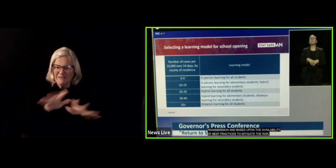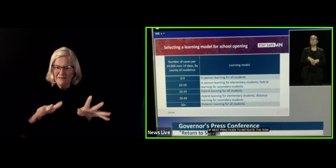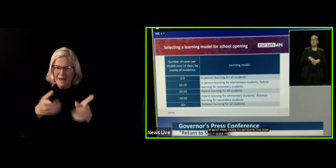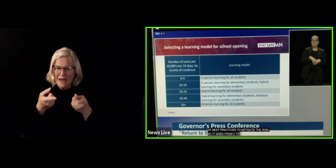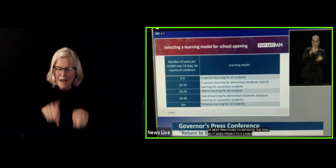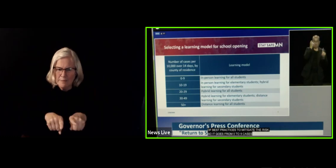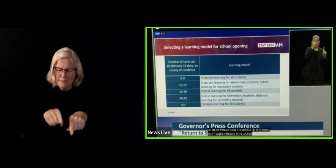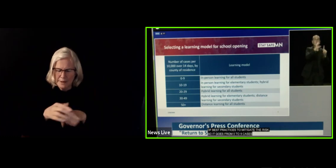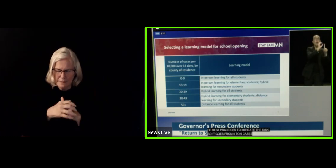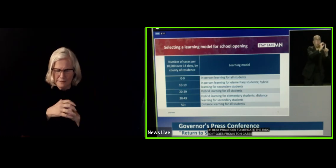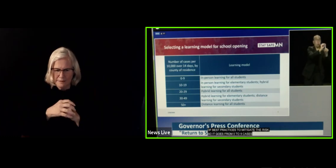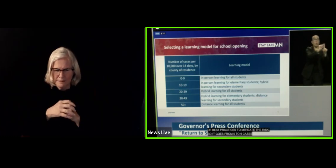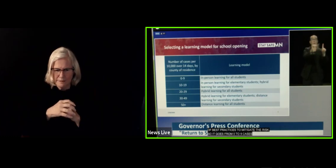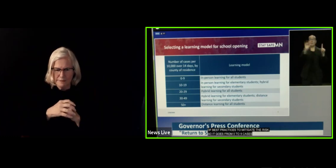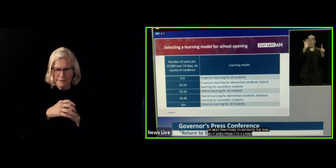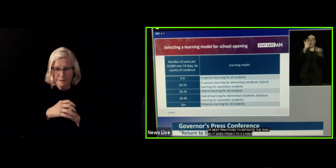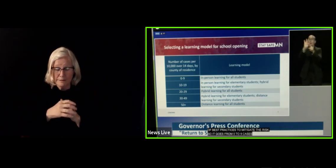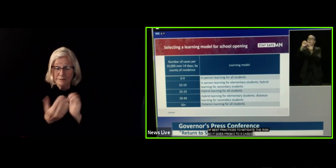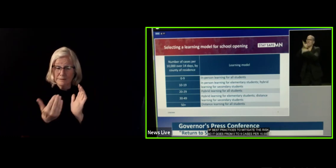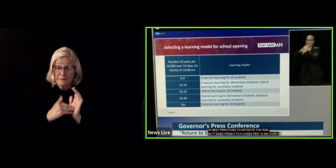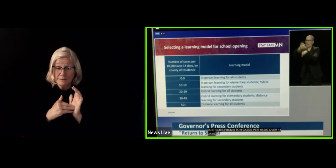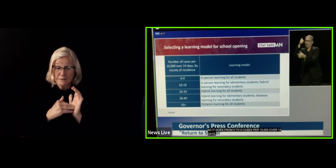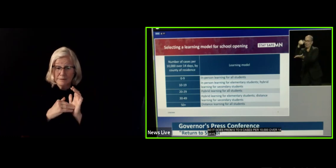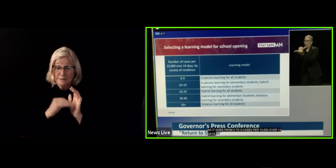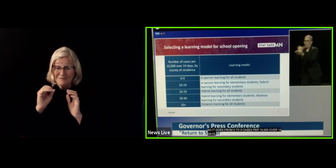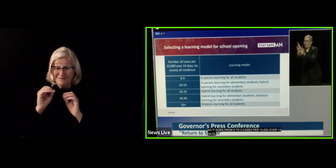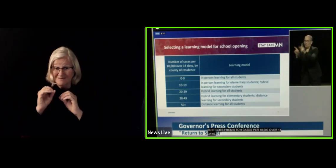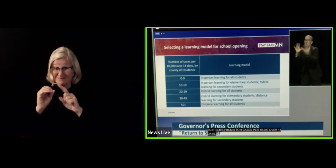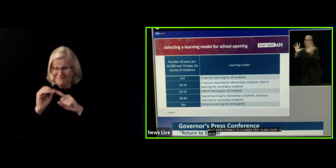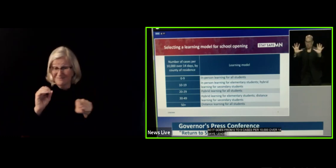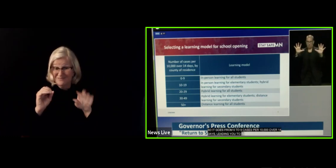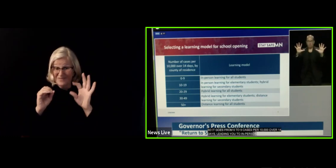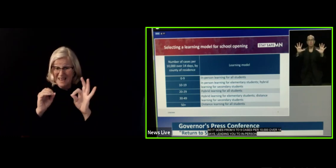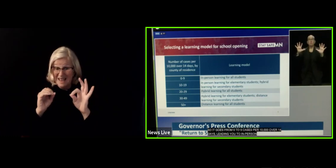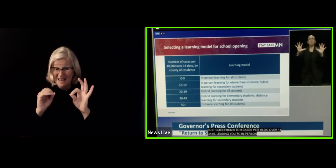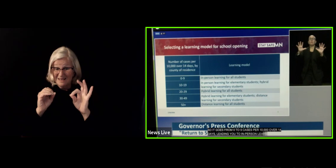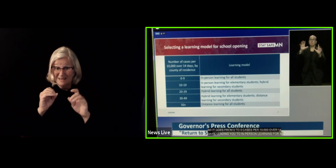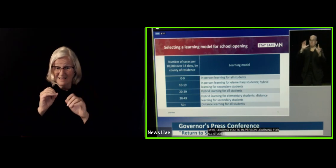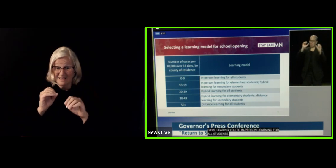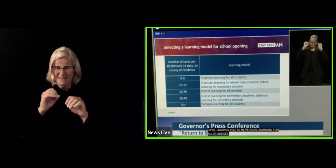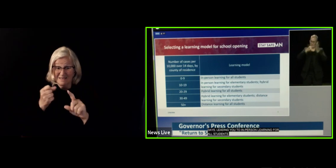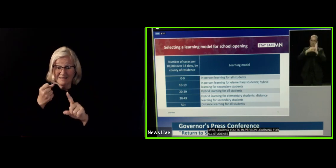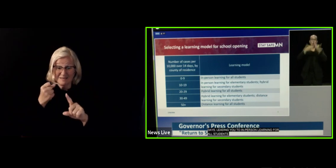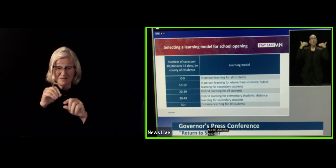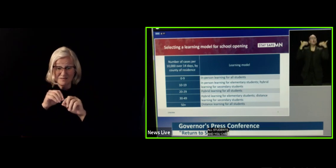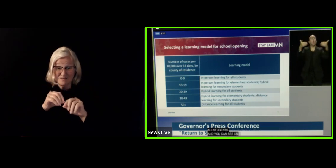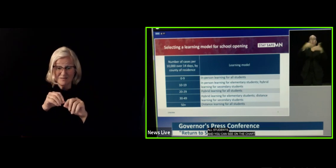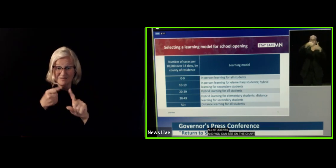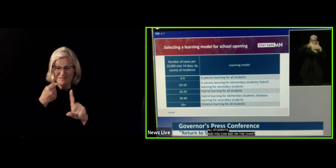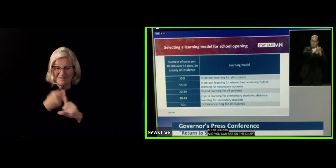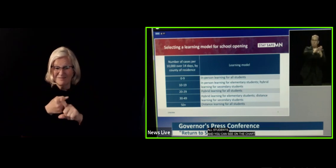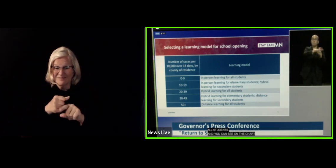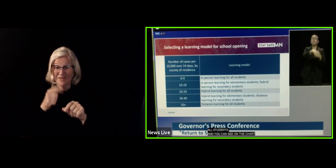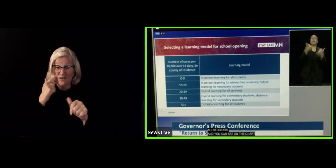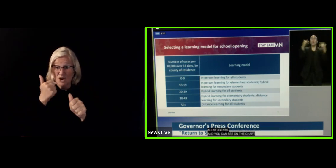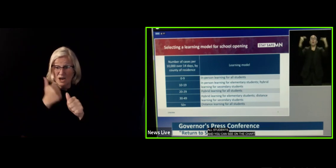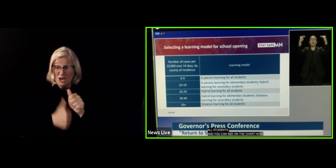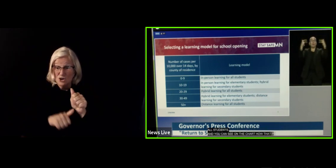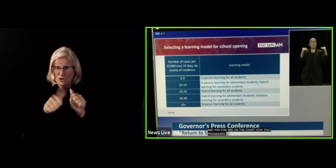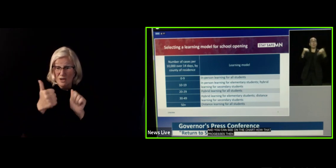days, leading you to in-person learning for all students. And you can see on the chart how that progresses then. 10 to 19 cases, the